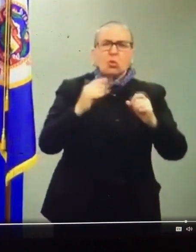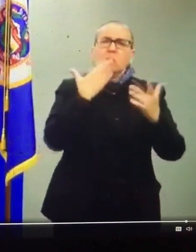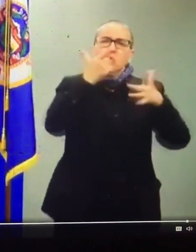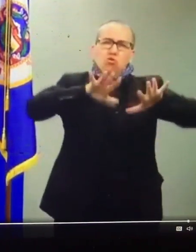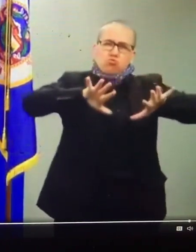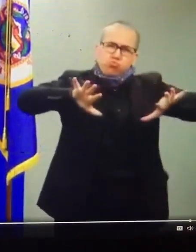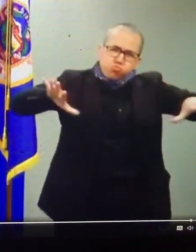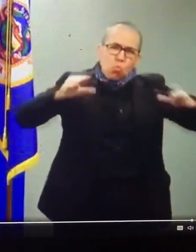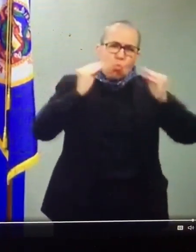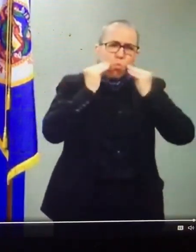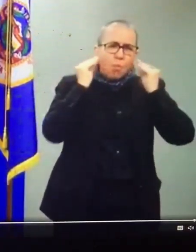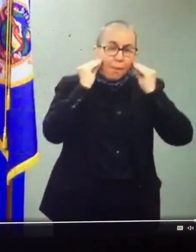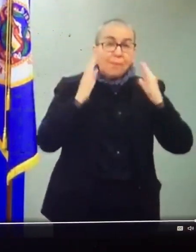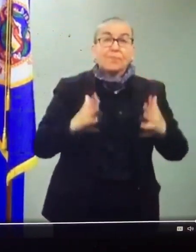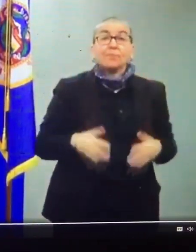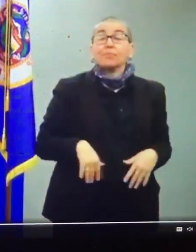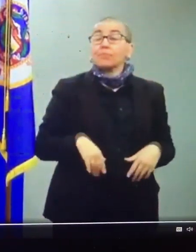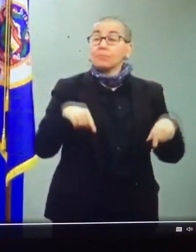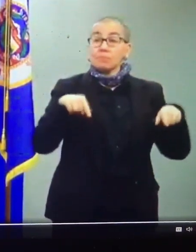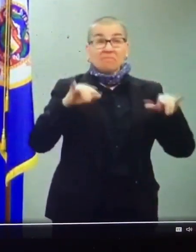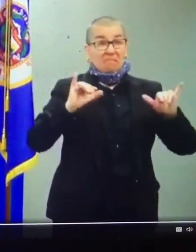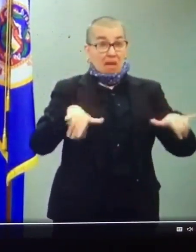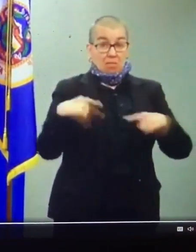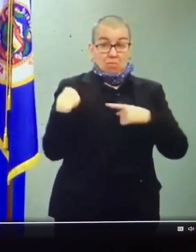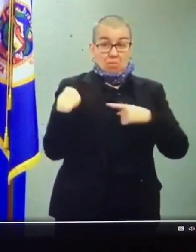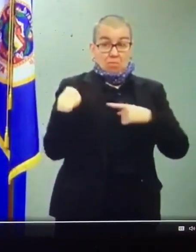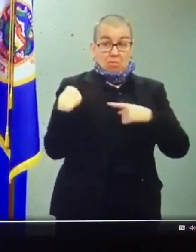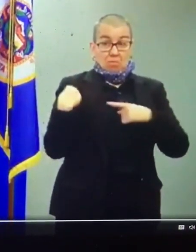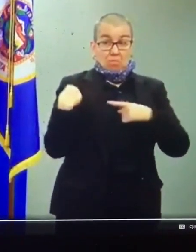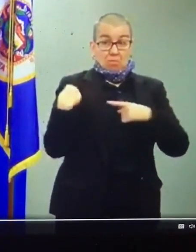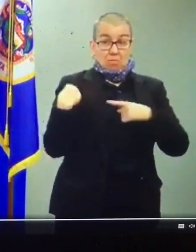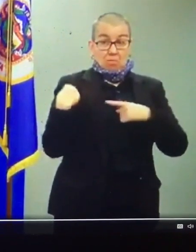good enough. That place is not one that will get us the solutions.